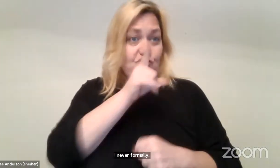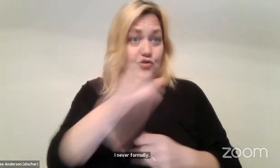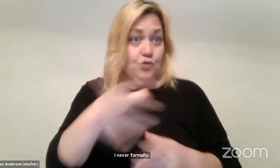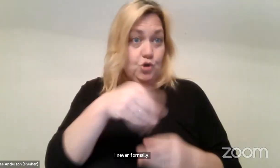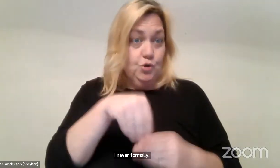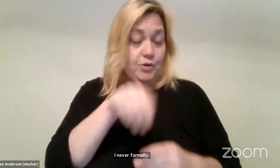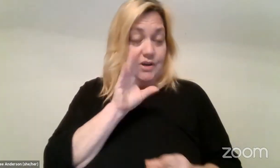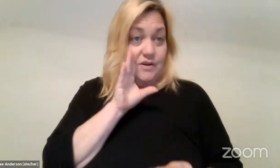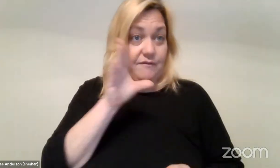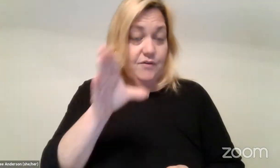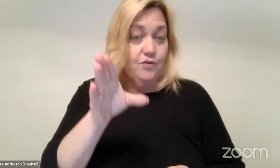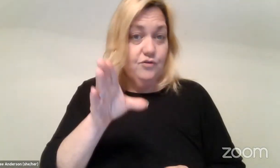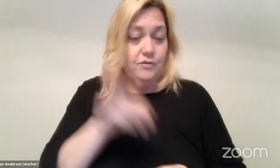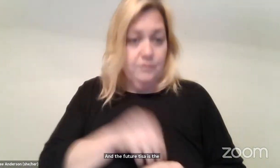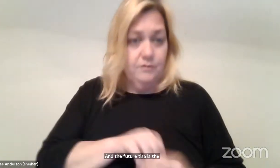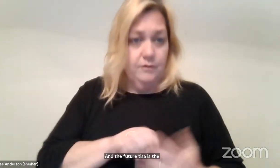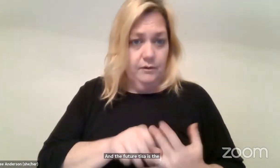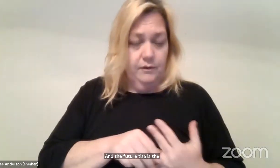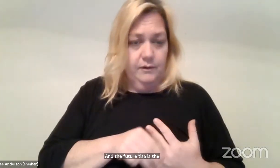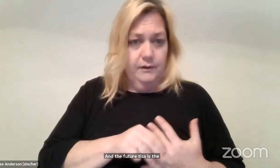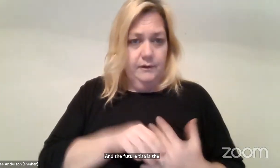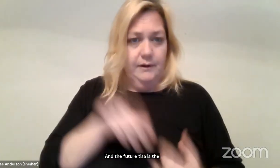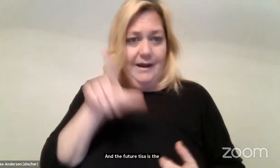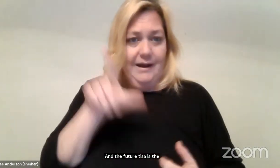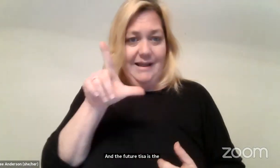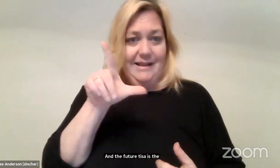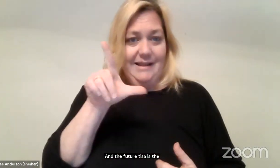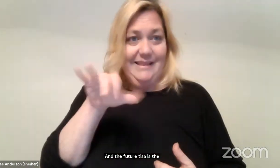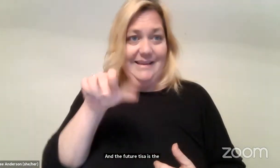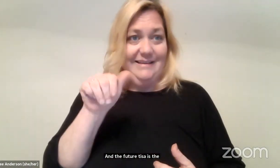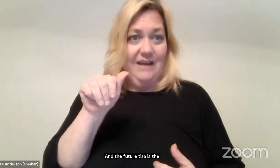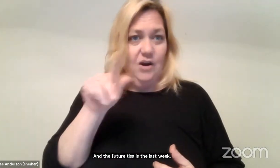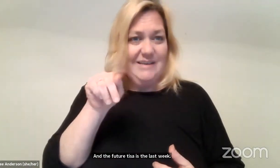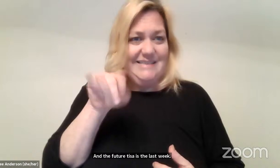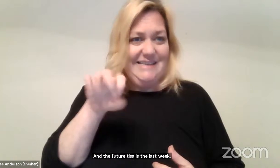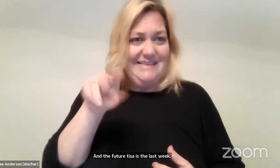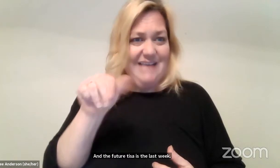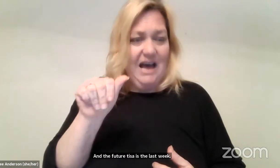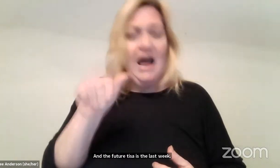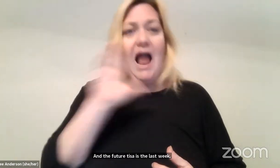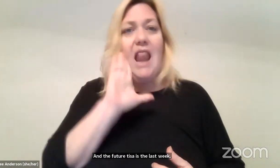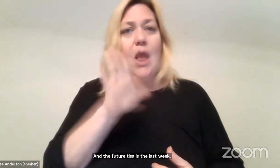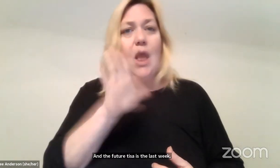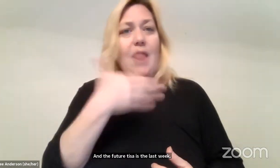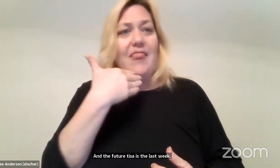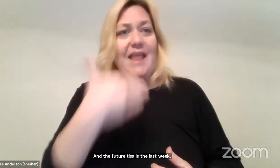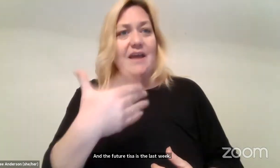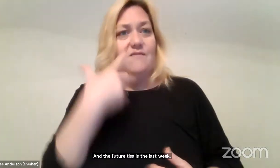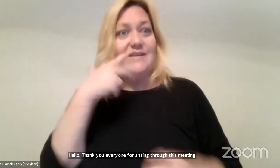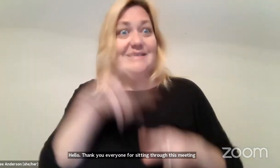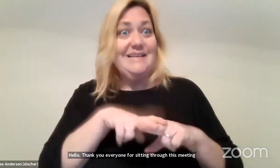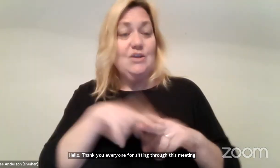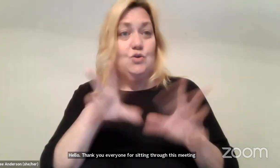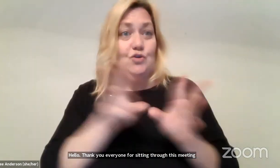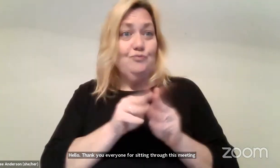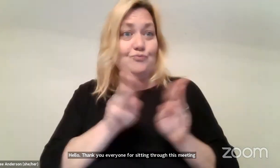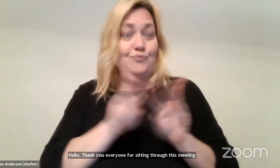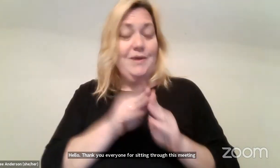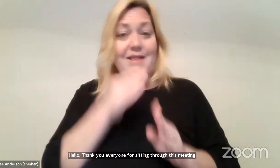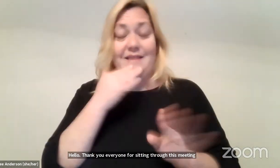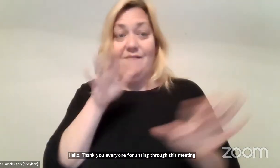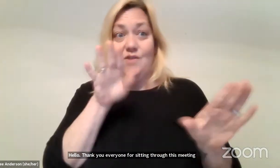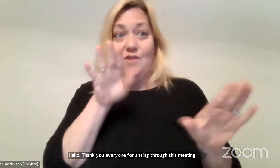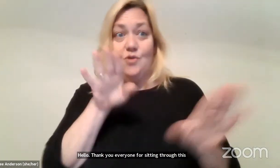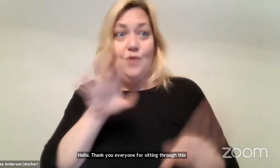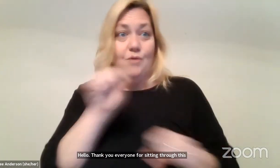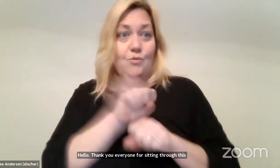future. Tisa is the last speaker. Hello, thank you everyone for sitting through this meeting, and thank you for the incredible work the